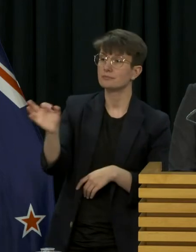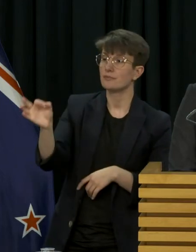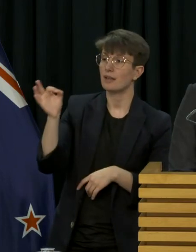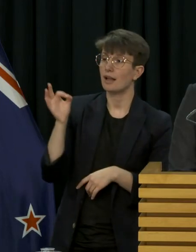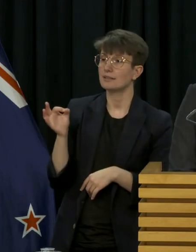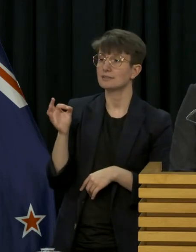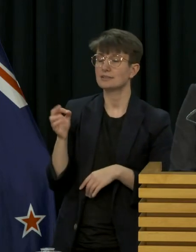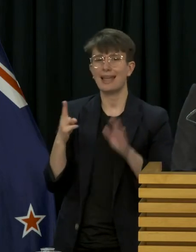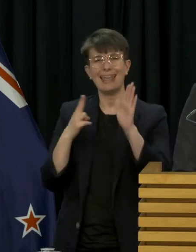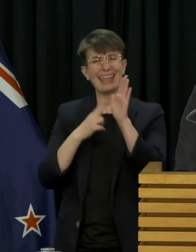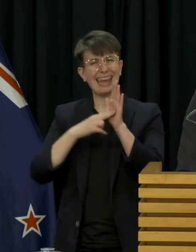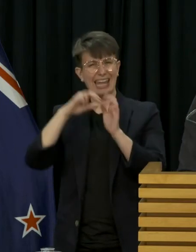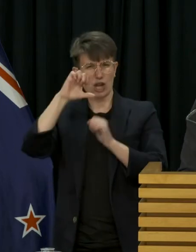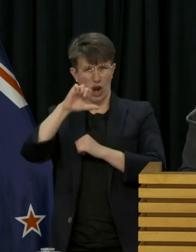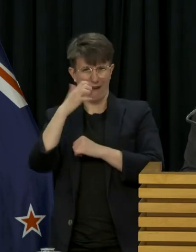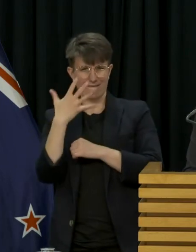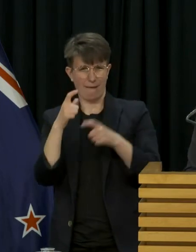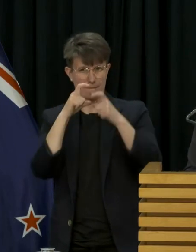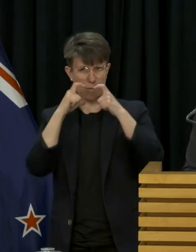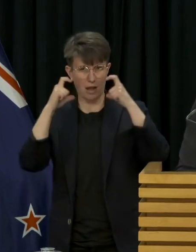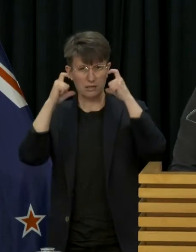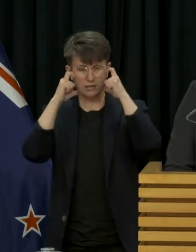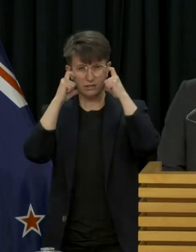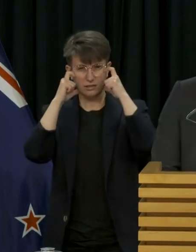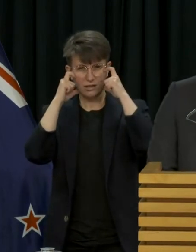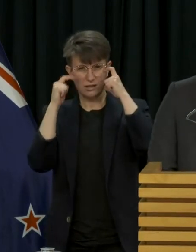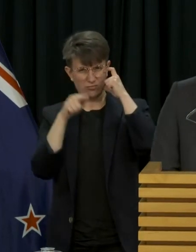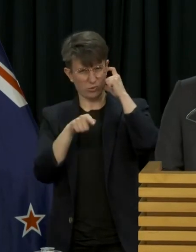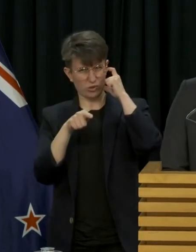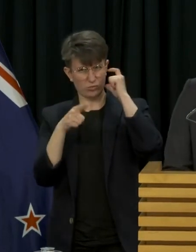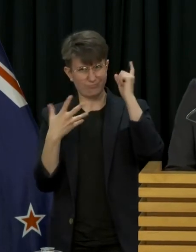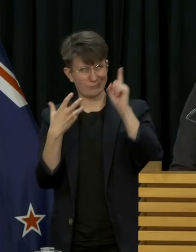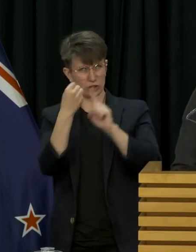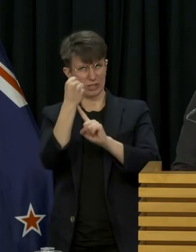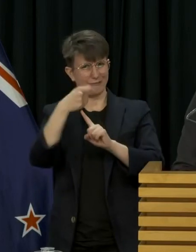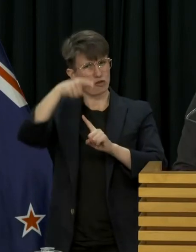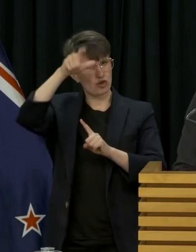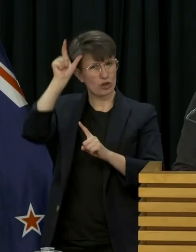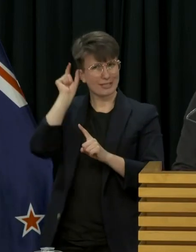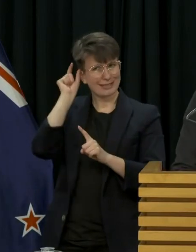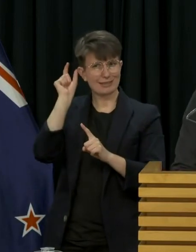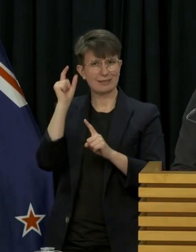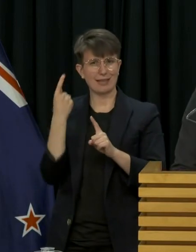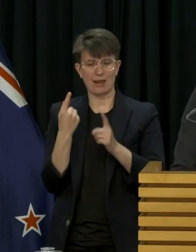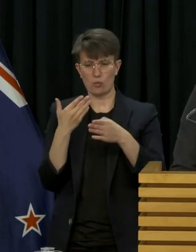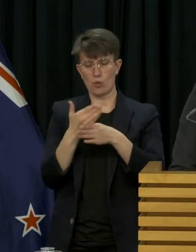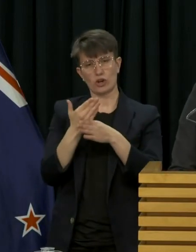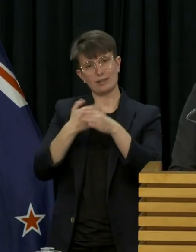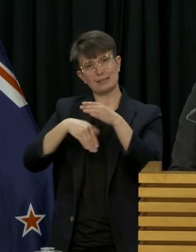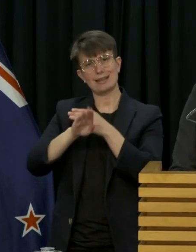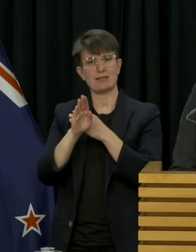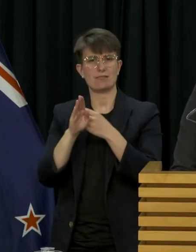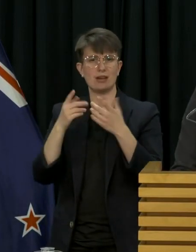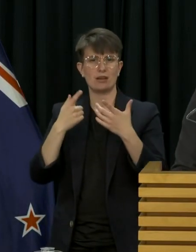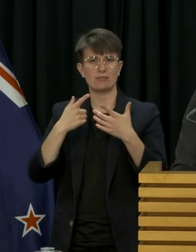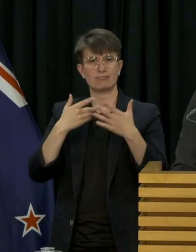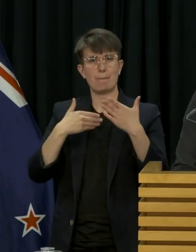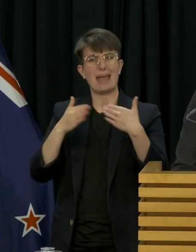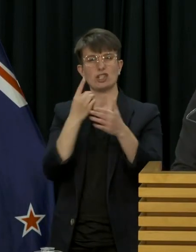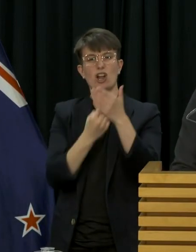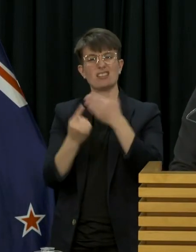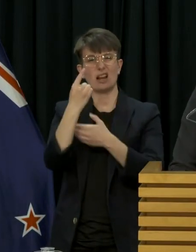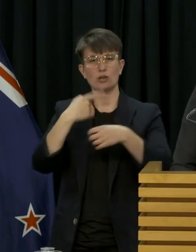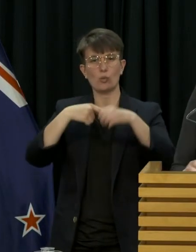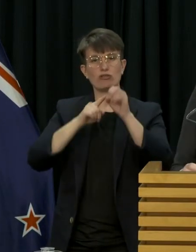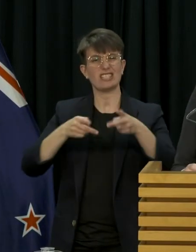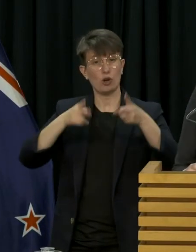N95 masks and whether or not nurses and managed isolation workers get to wear them? So I'm just awaiting further advice on whether that should be